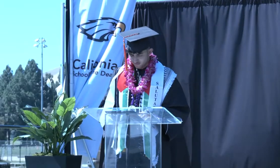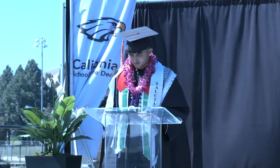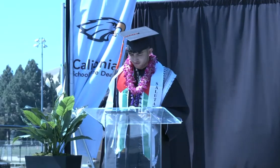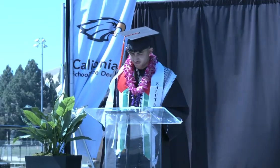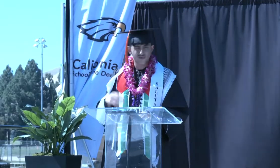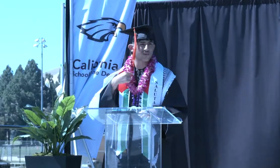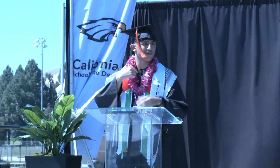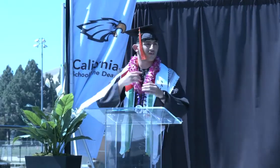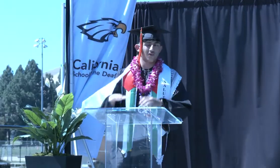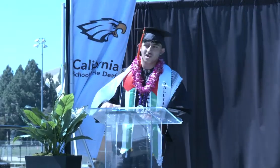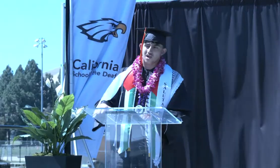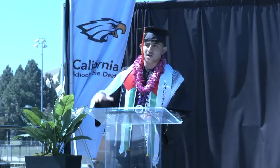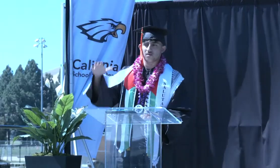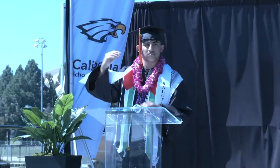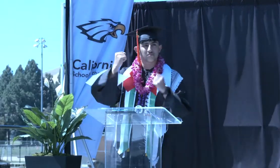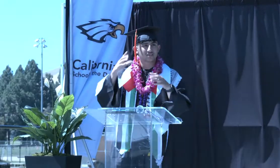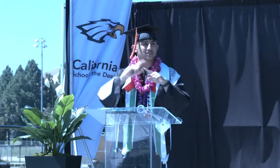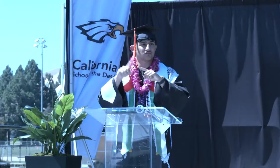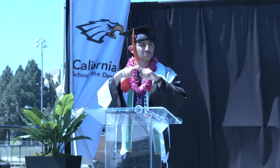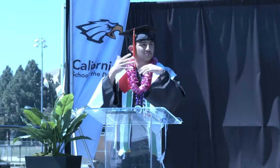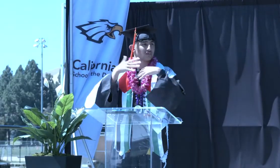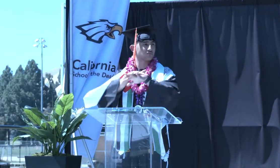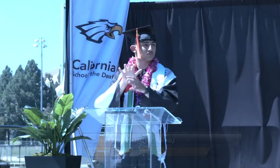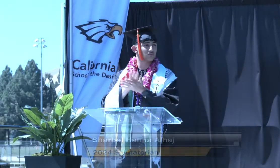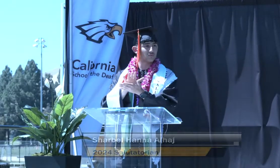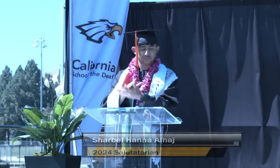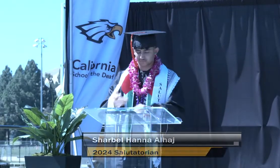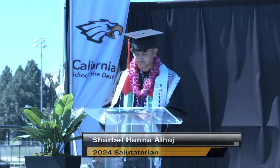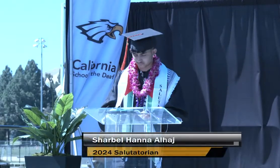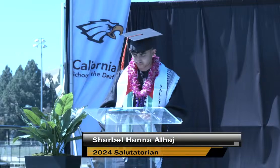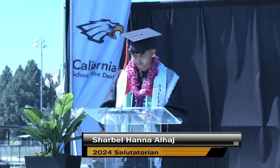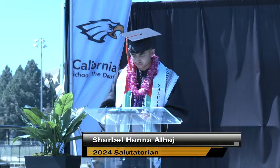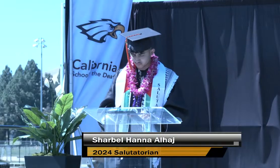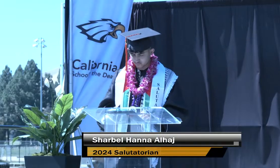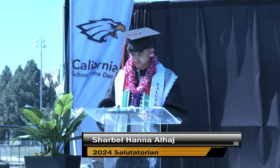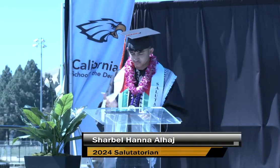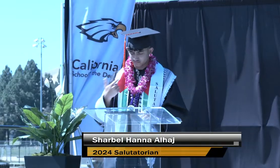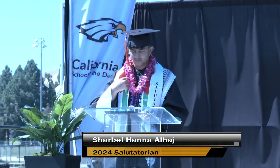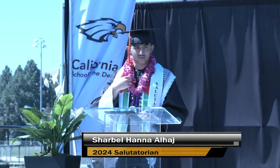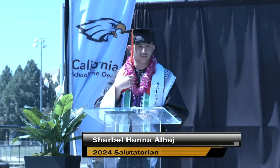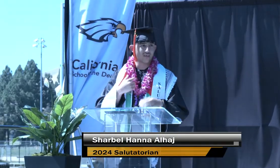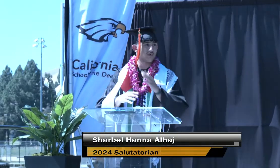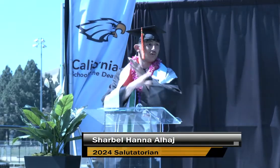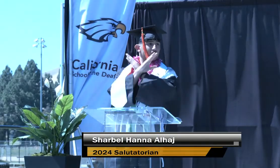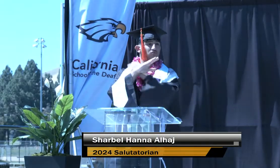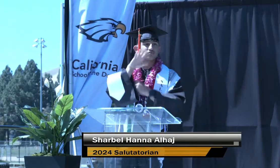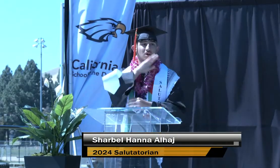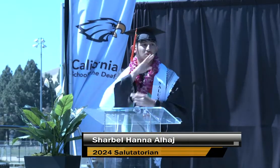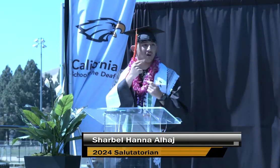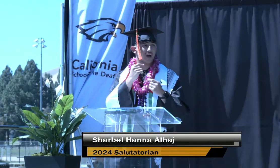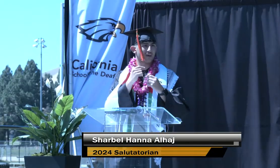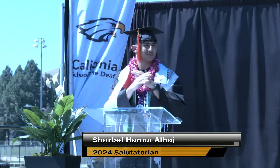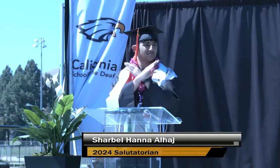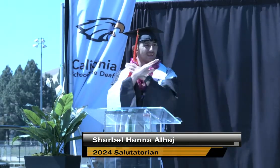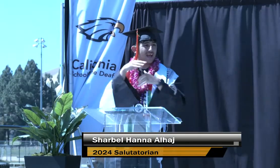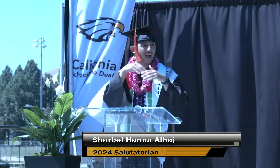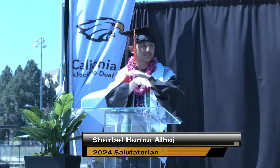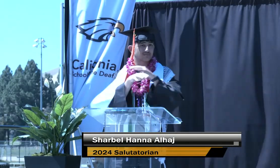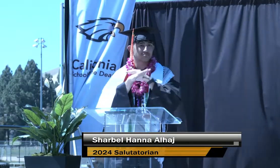at CSD, I've seen so many other mainstream schools, I compare it to what I see. I had so many